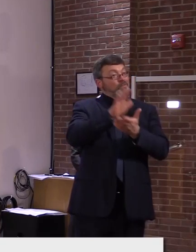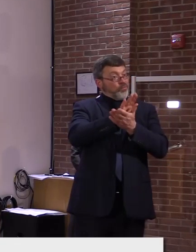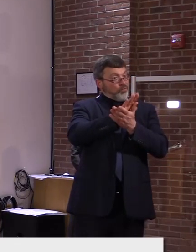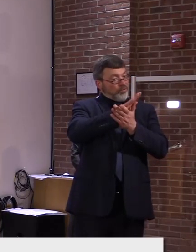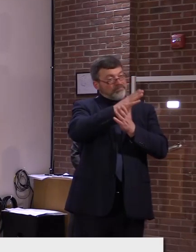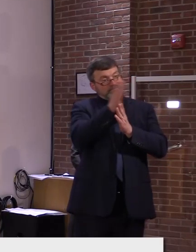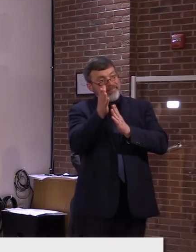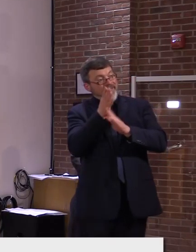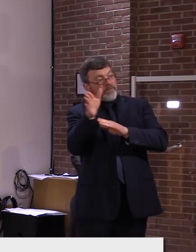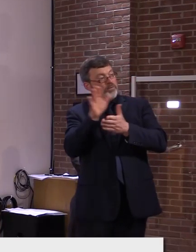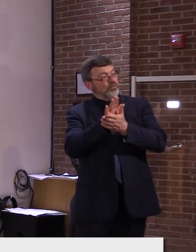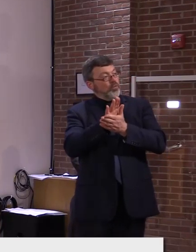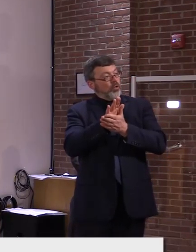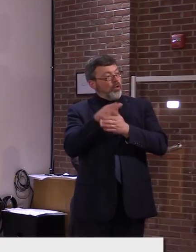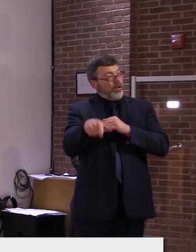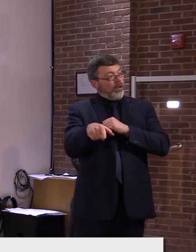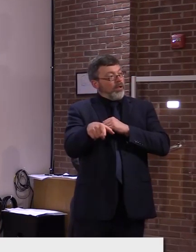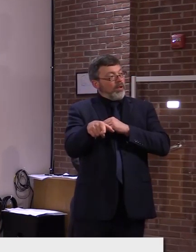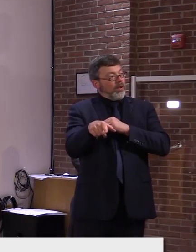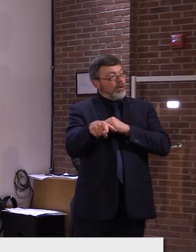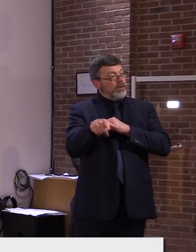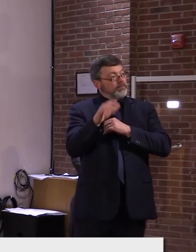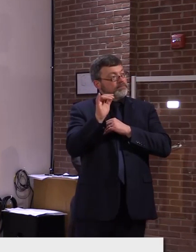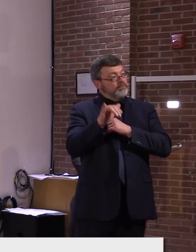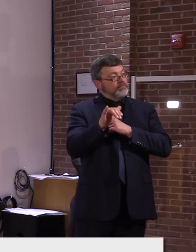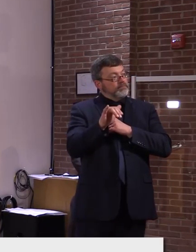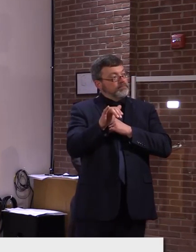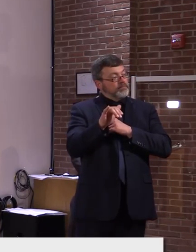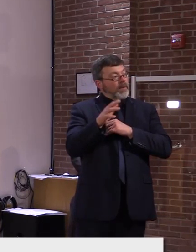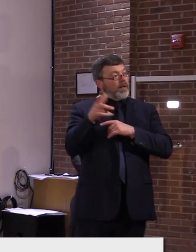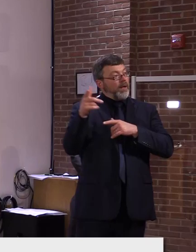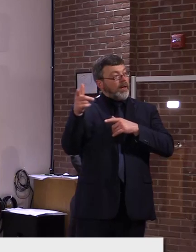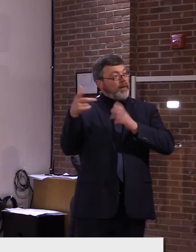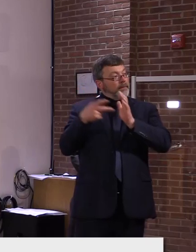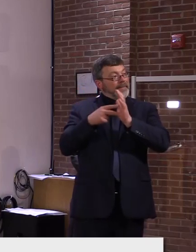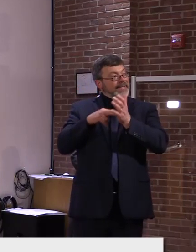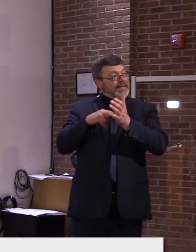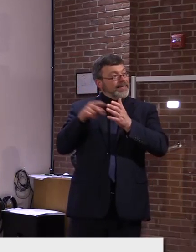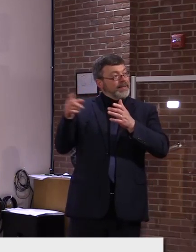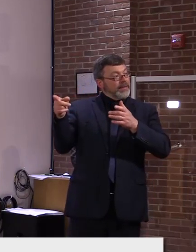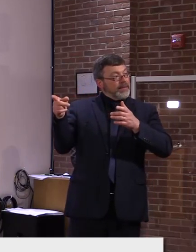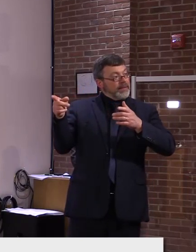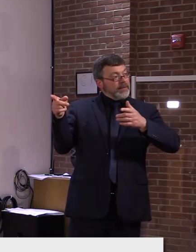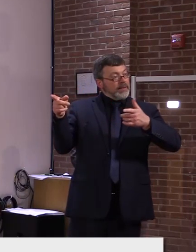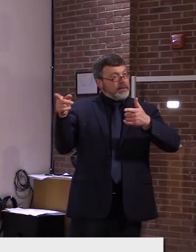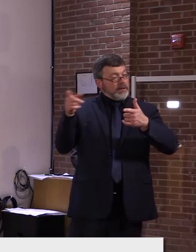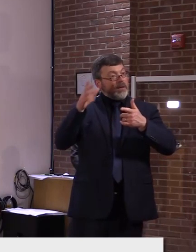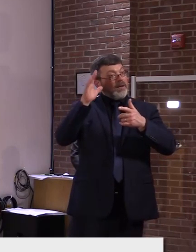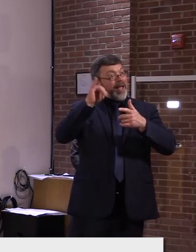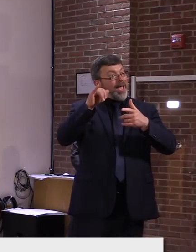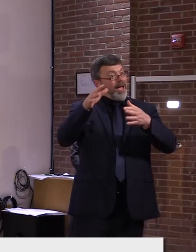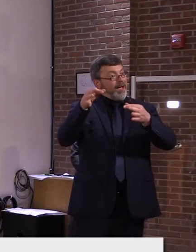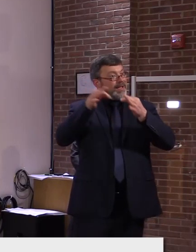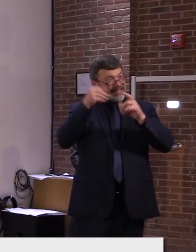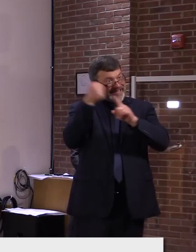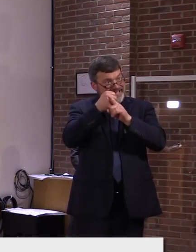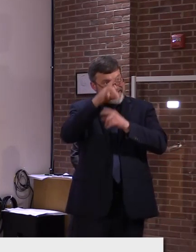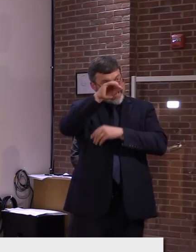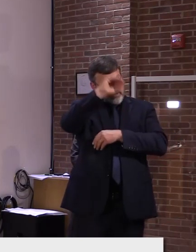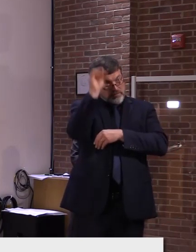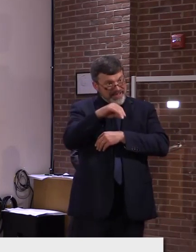Yeah, thanks for the question, Kat. We're having those conversations. You know, I do meet weekly with the Superintendents Association, so we were discussing